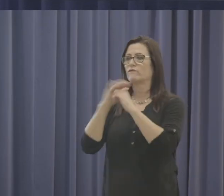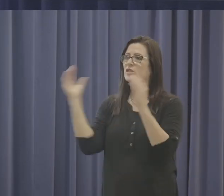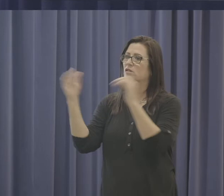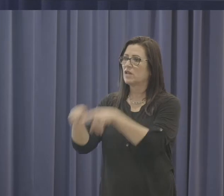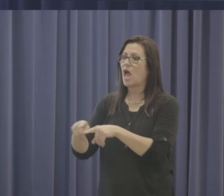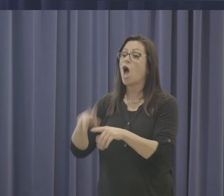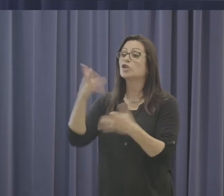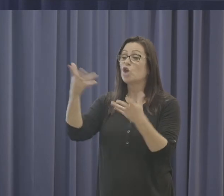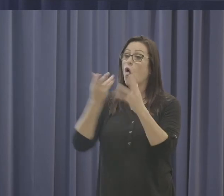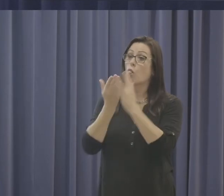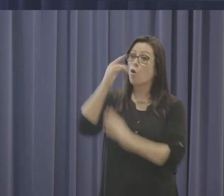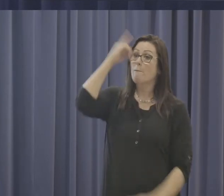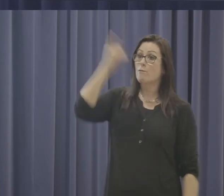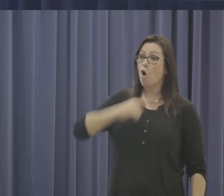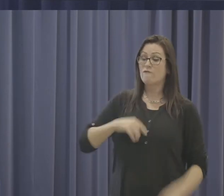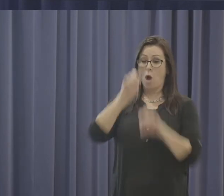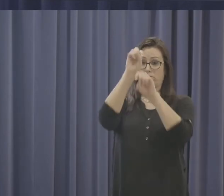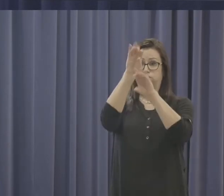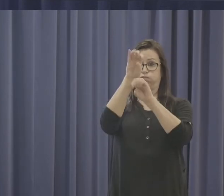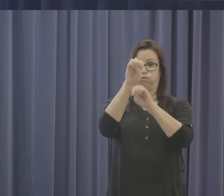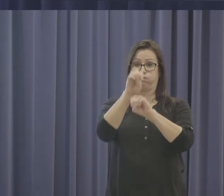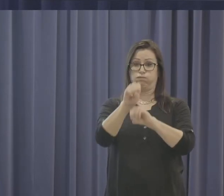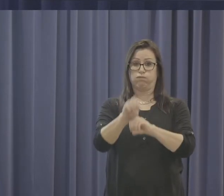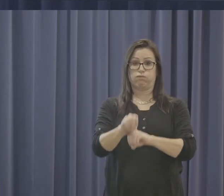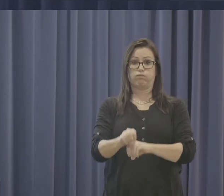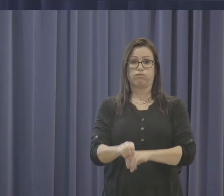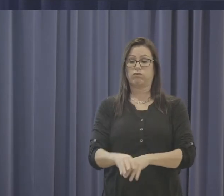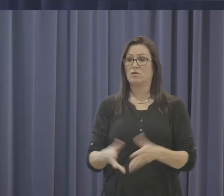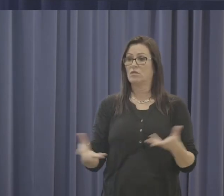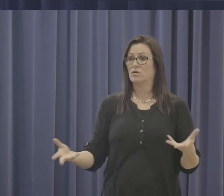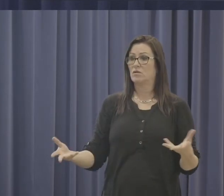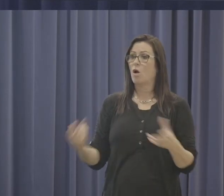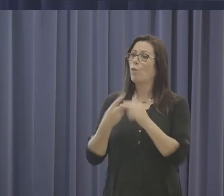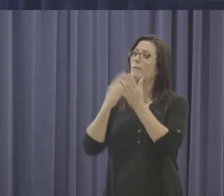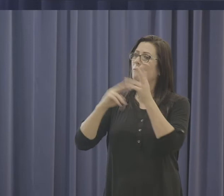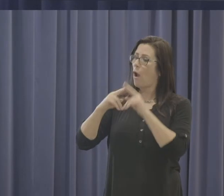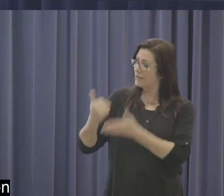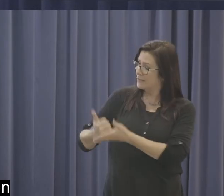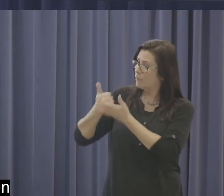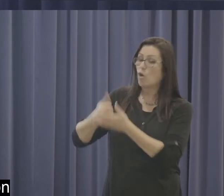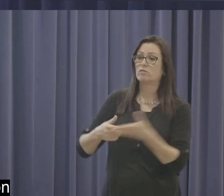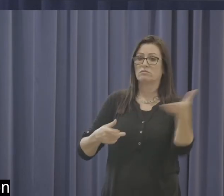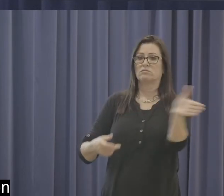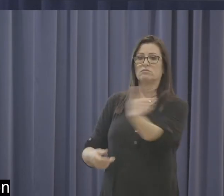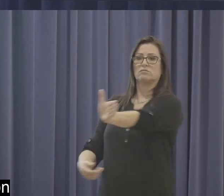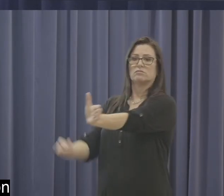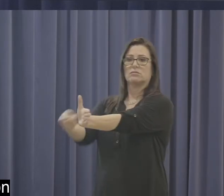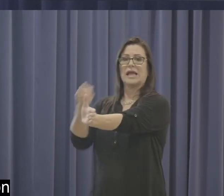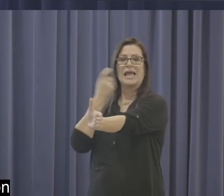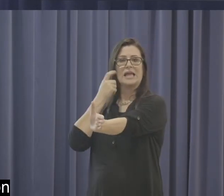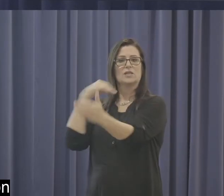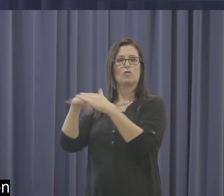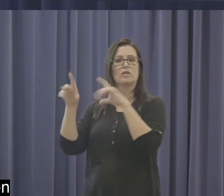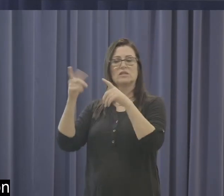student profile, they were able to enter relevant information together with their parents and share this information